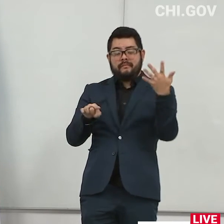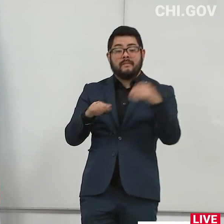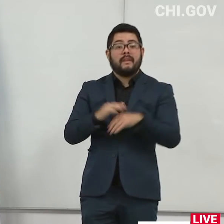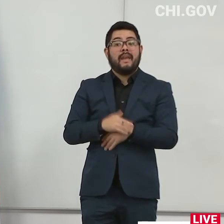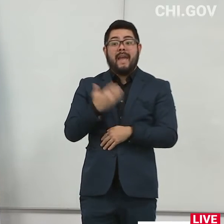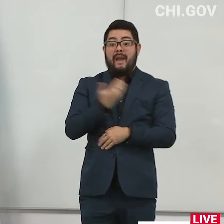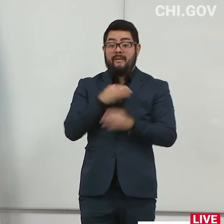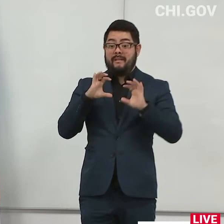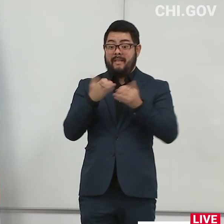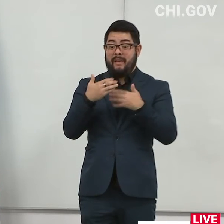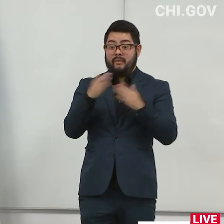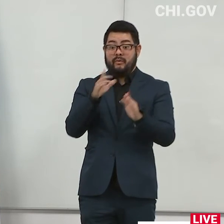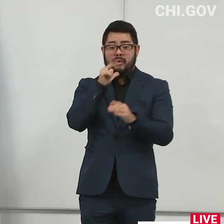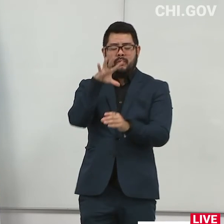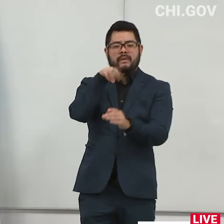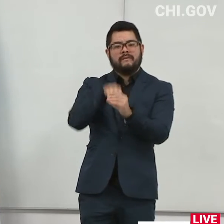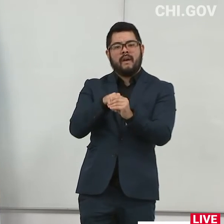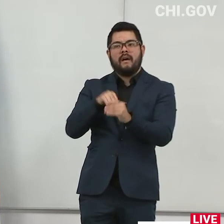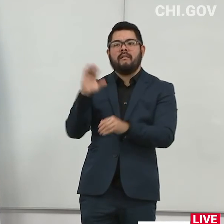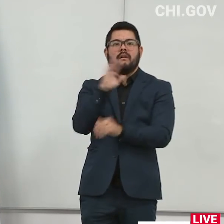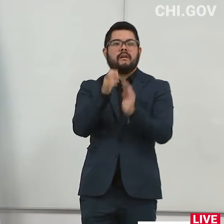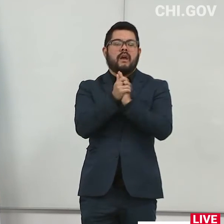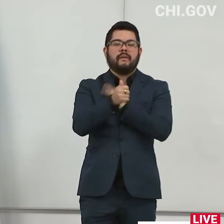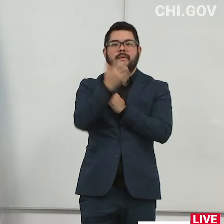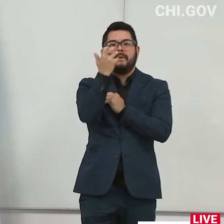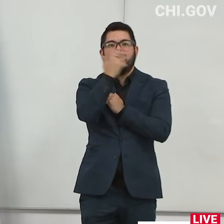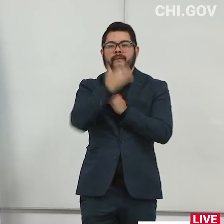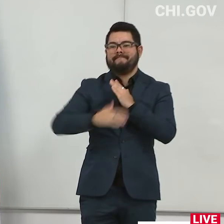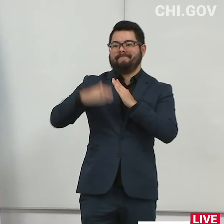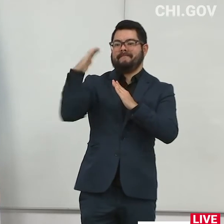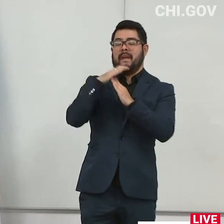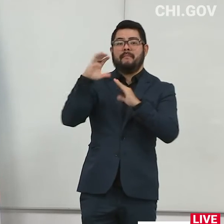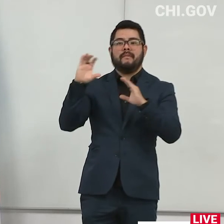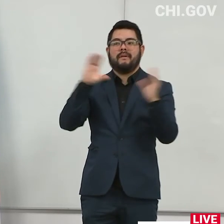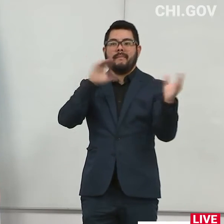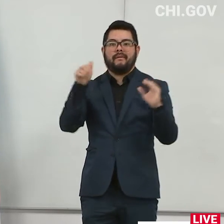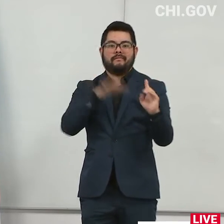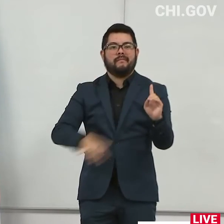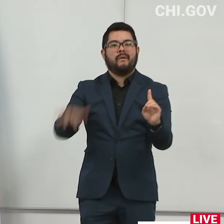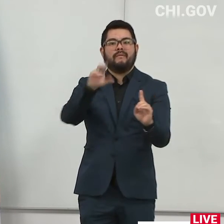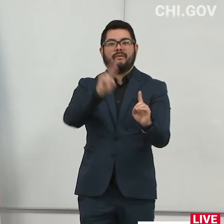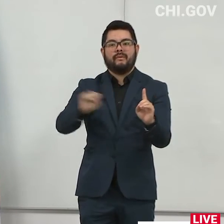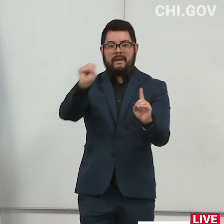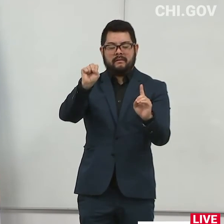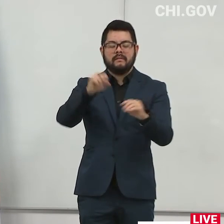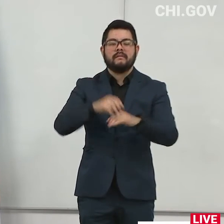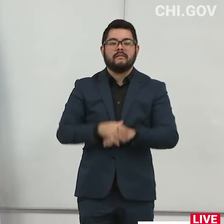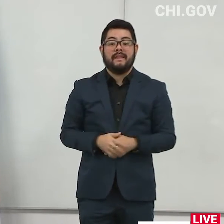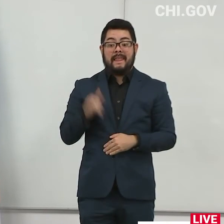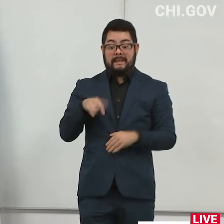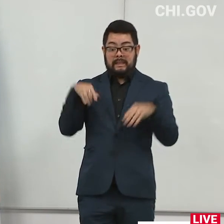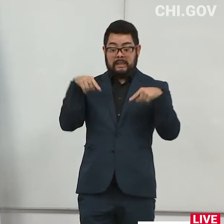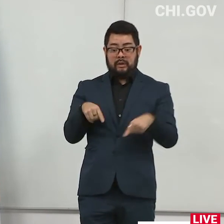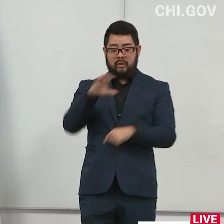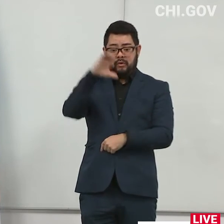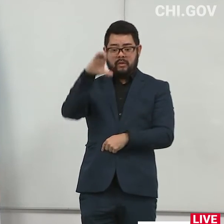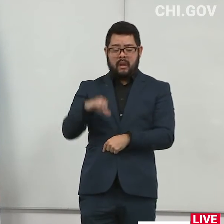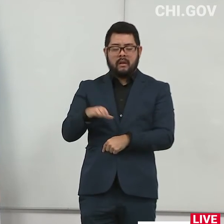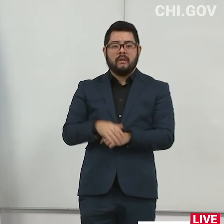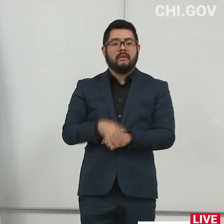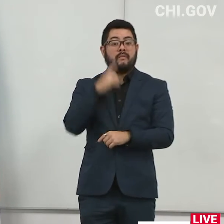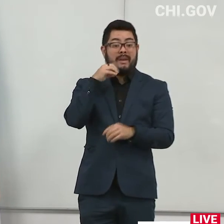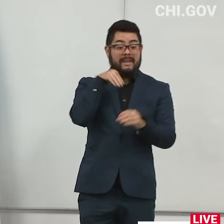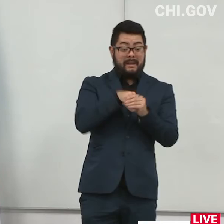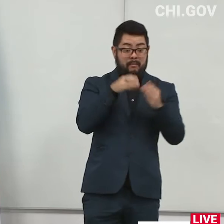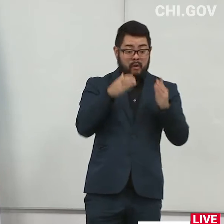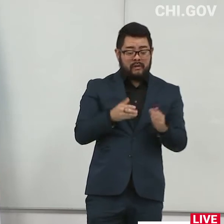better than any other place in the country. It's here in our city's classrooms, in person and otherwise, that